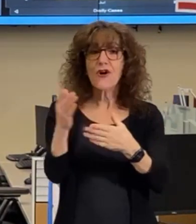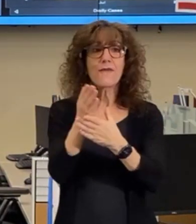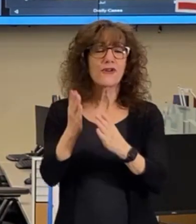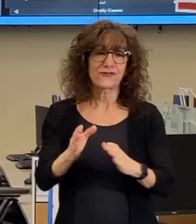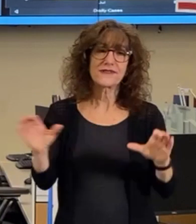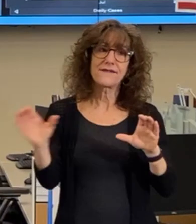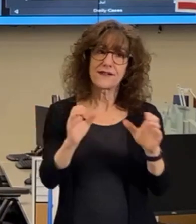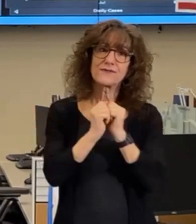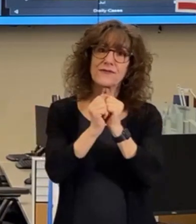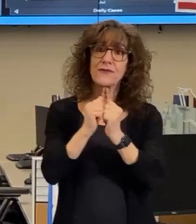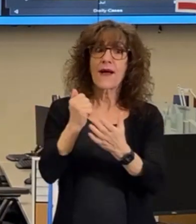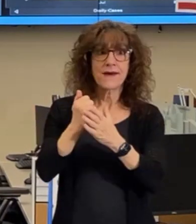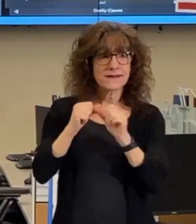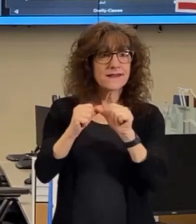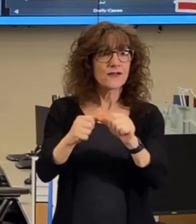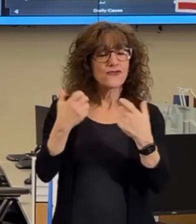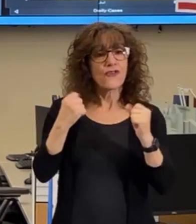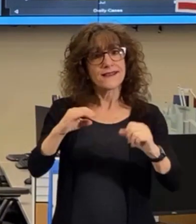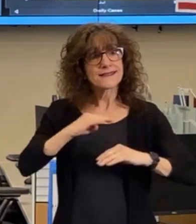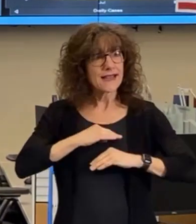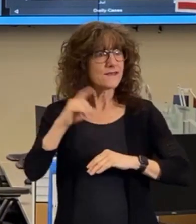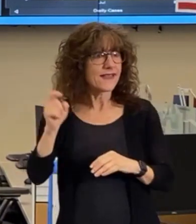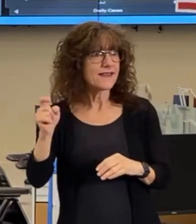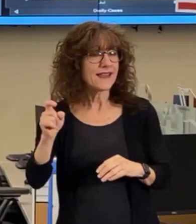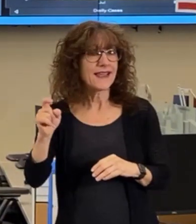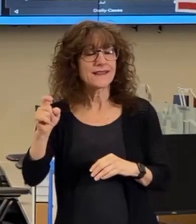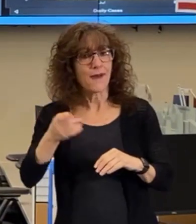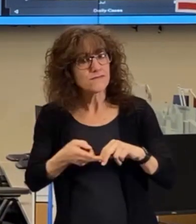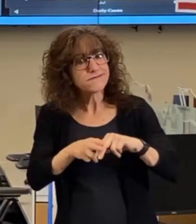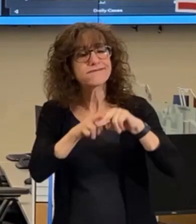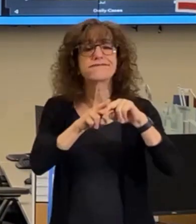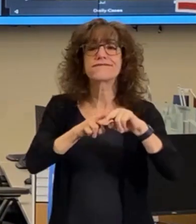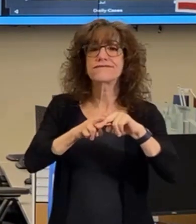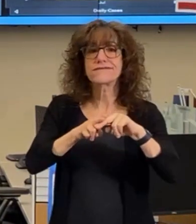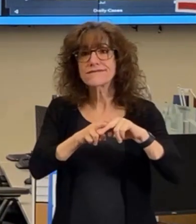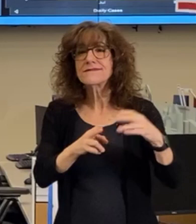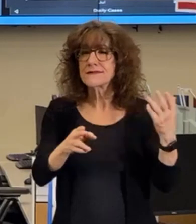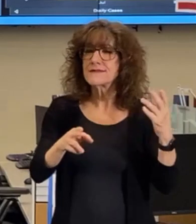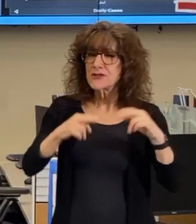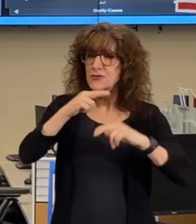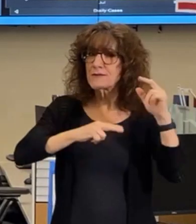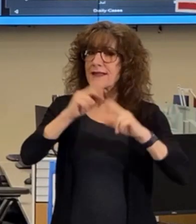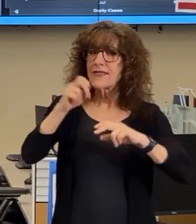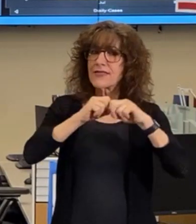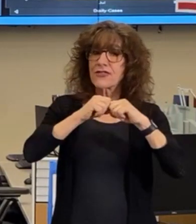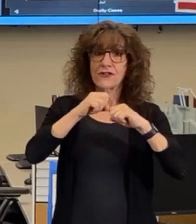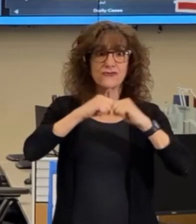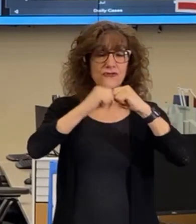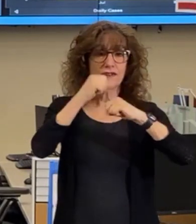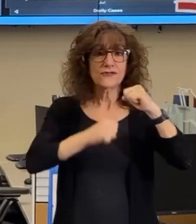done to help us continue to try to meet the need by ramping up and building that infrastructure to increase by